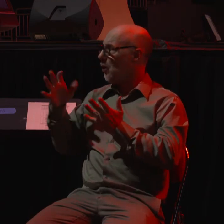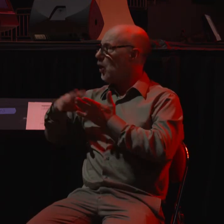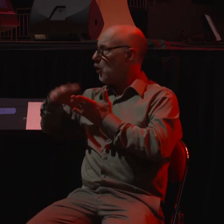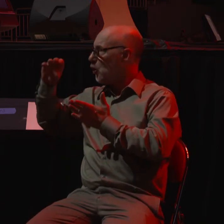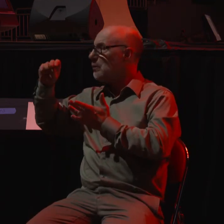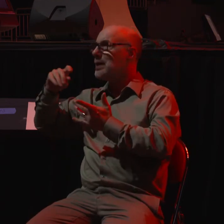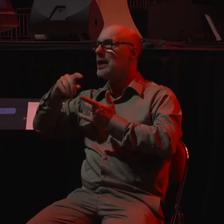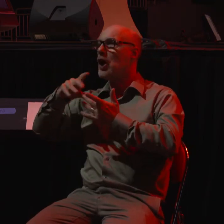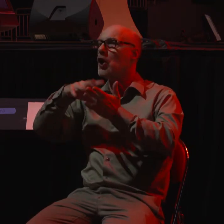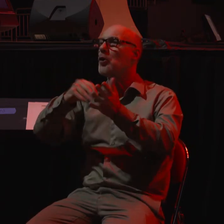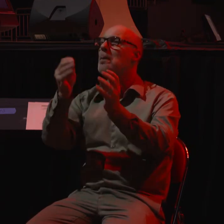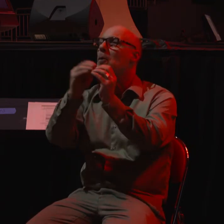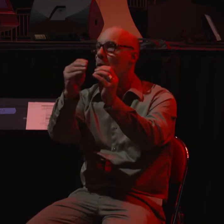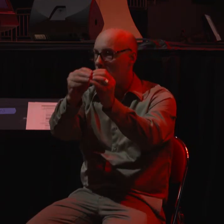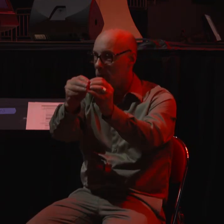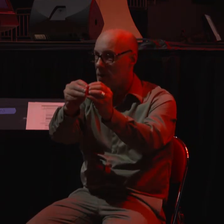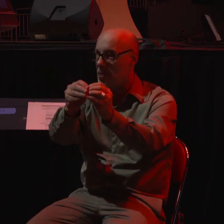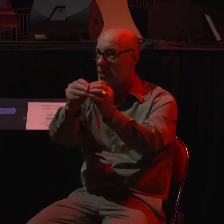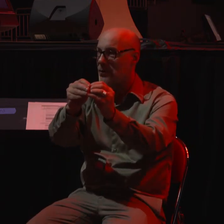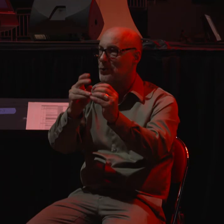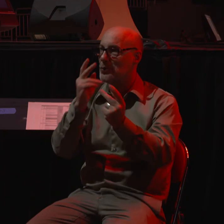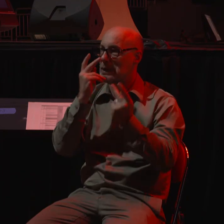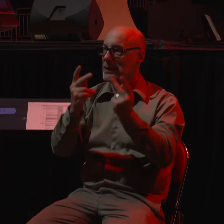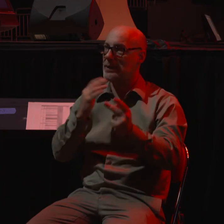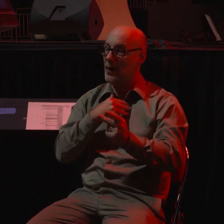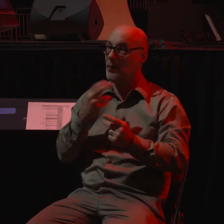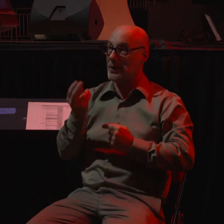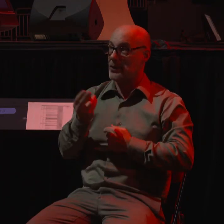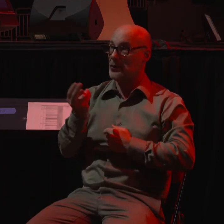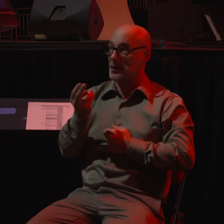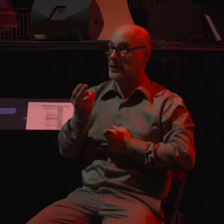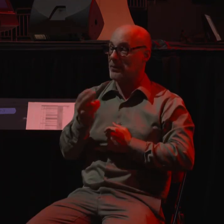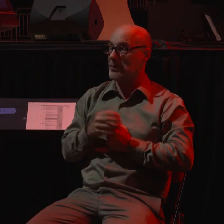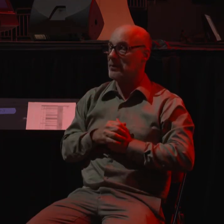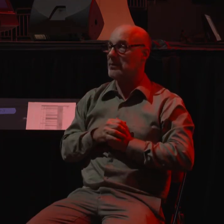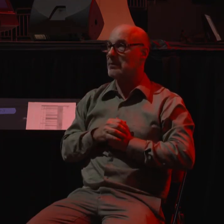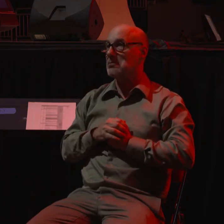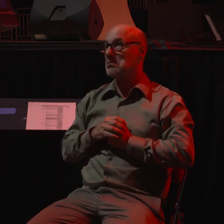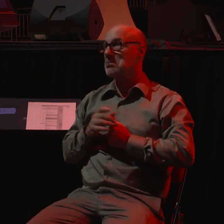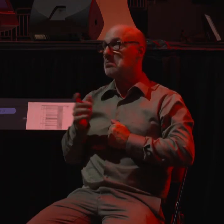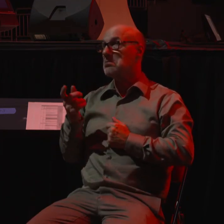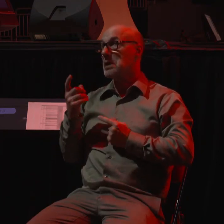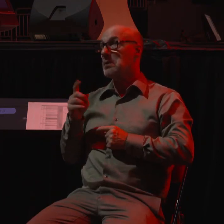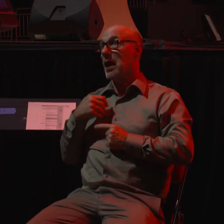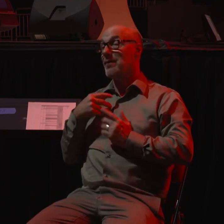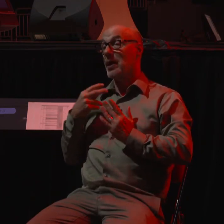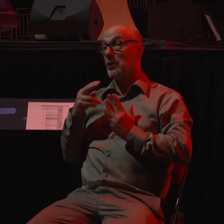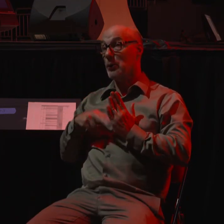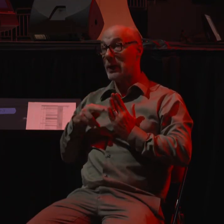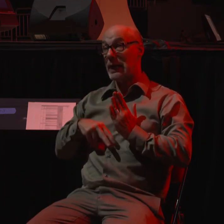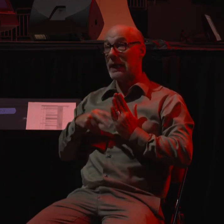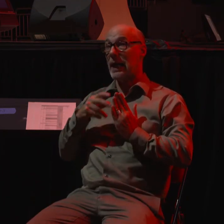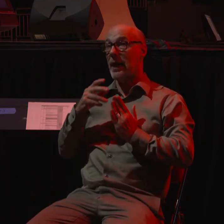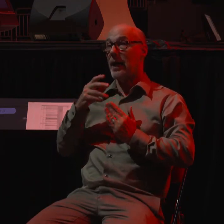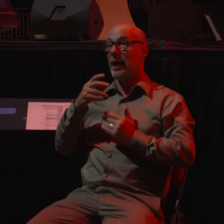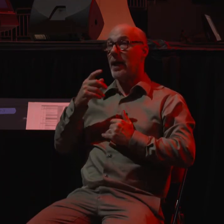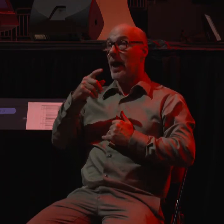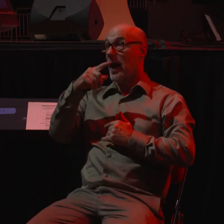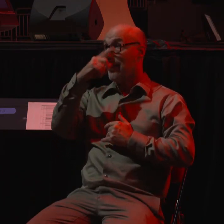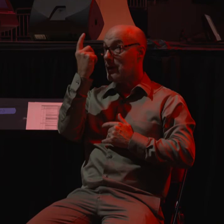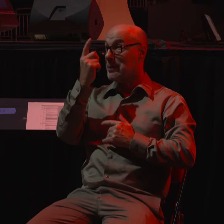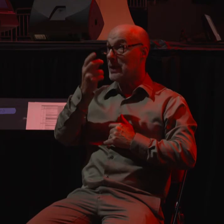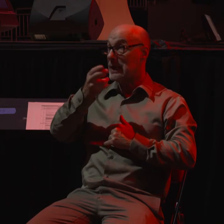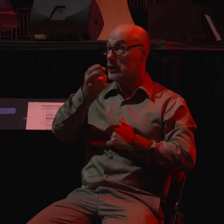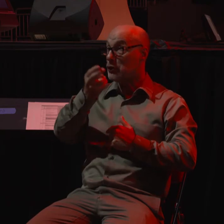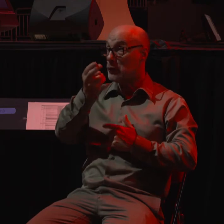it. Find out more. And I'll tell you, when I'm reading a lot of African American history, I'm reading a lot